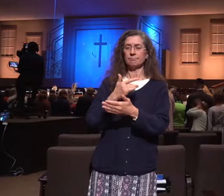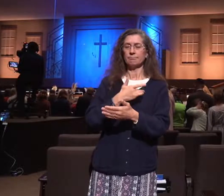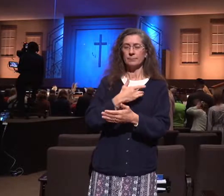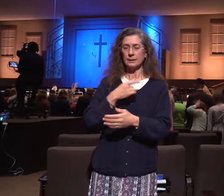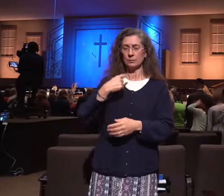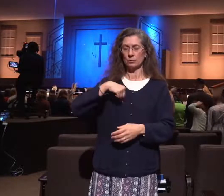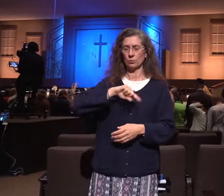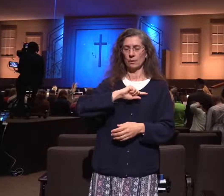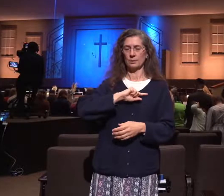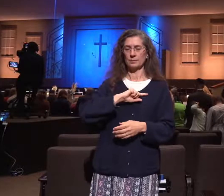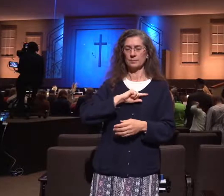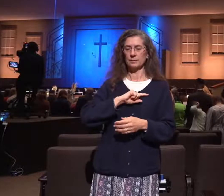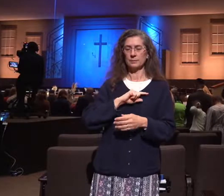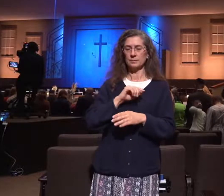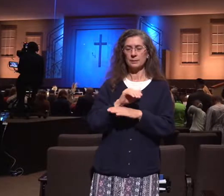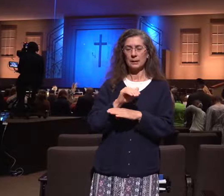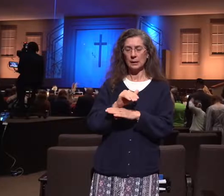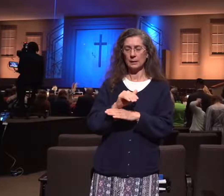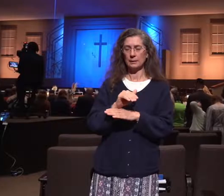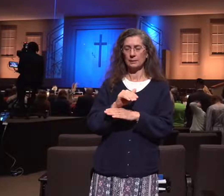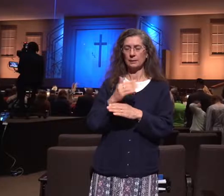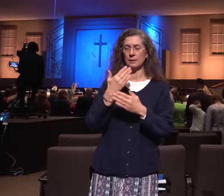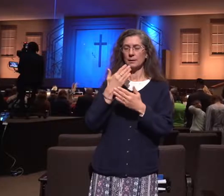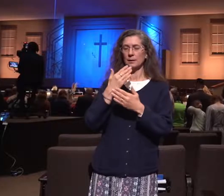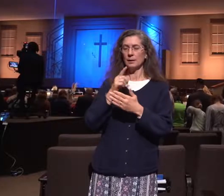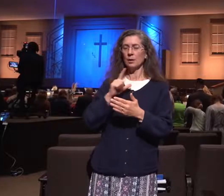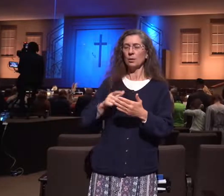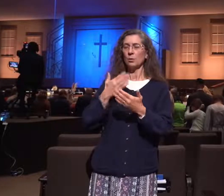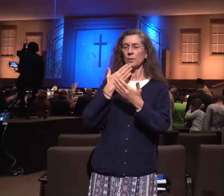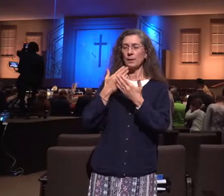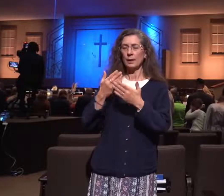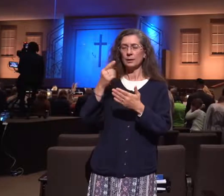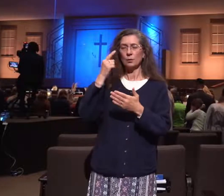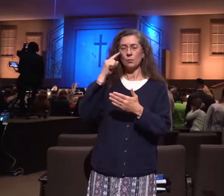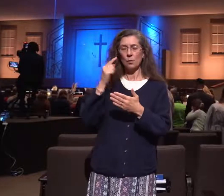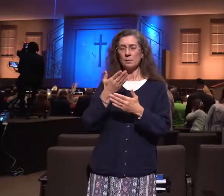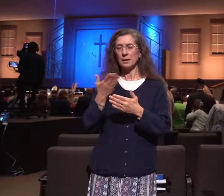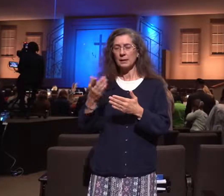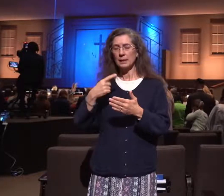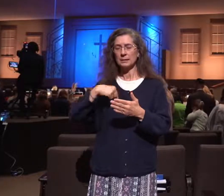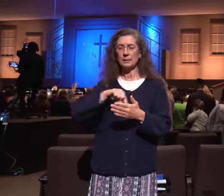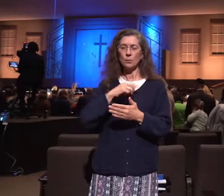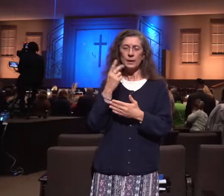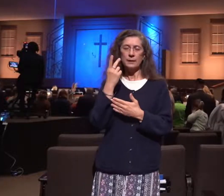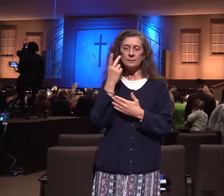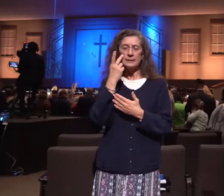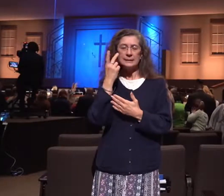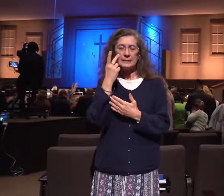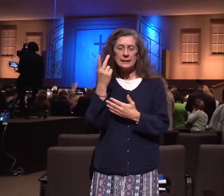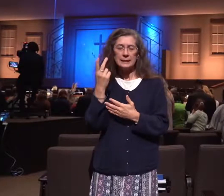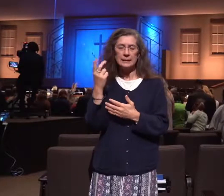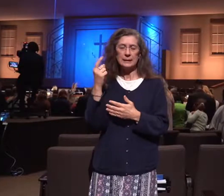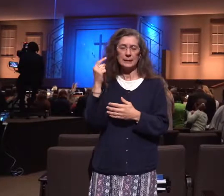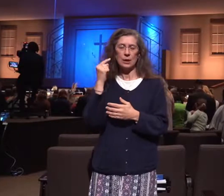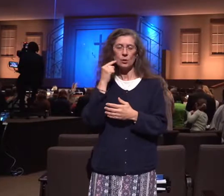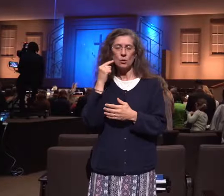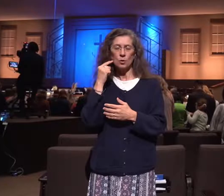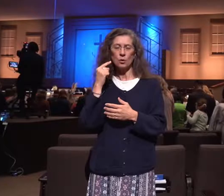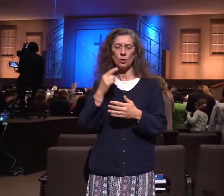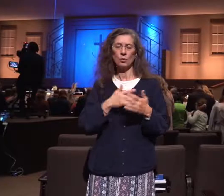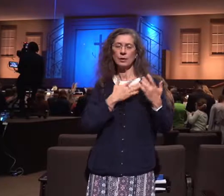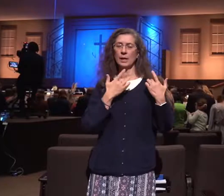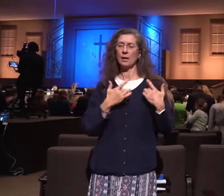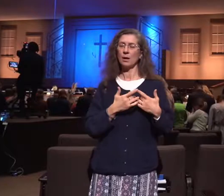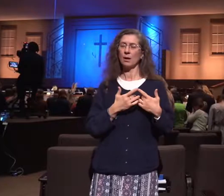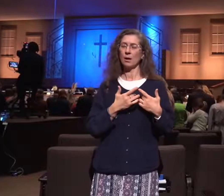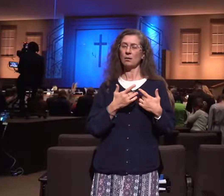hearts. Lord, I thank you for what our eyes have seen, our ears have heard, and our hearts